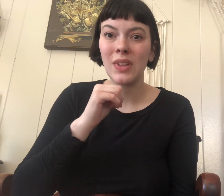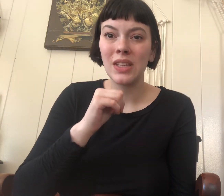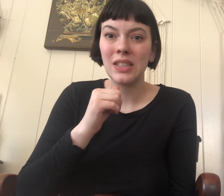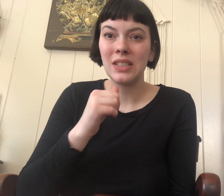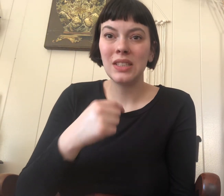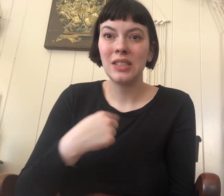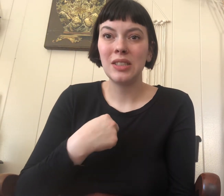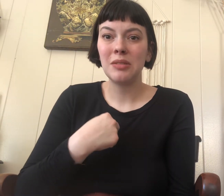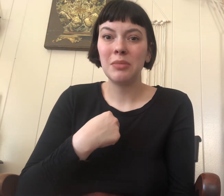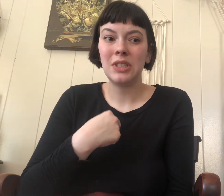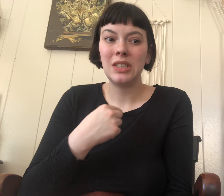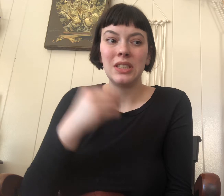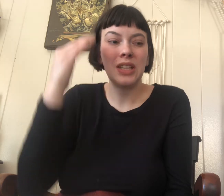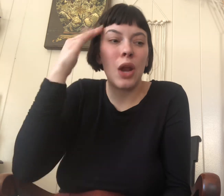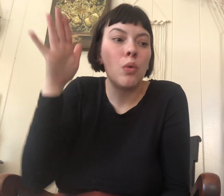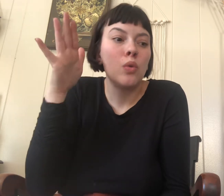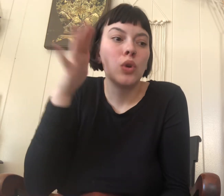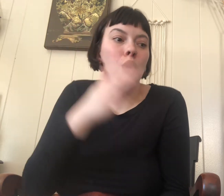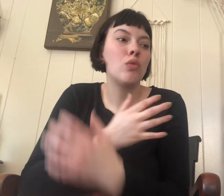to stop and when to rest.